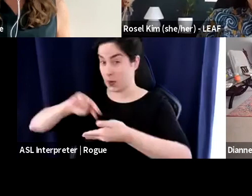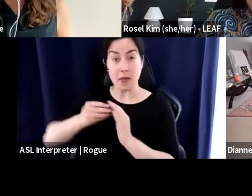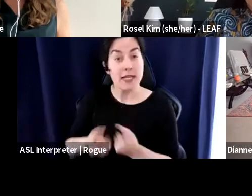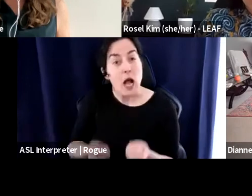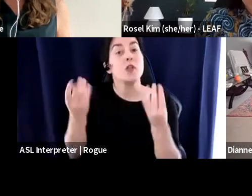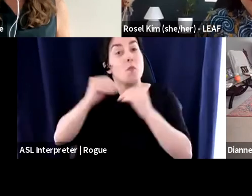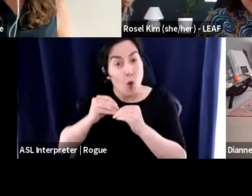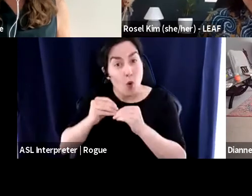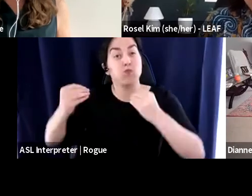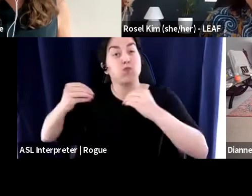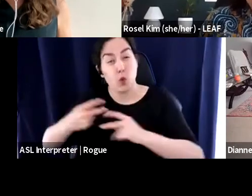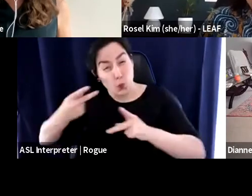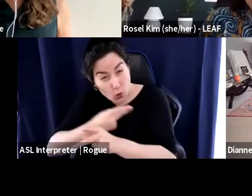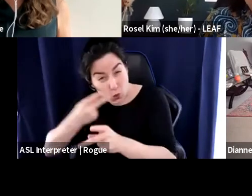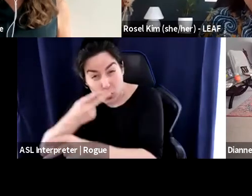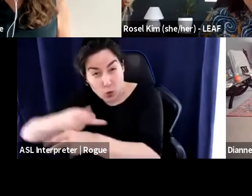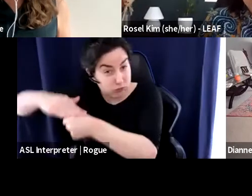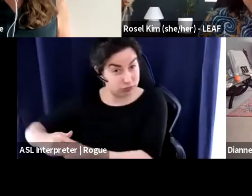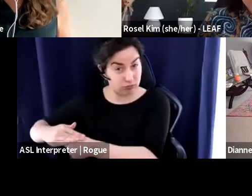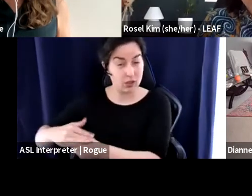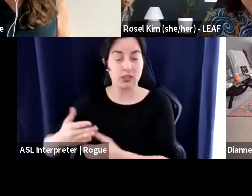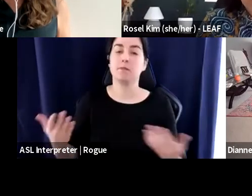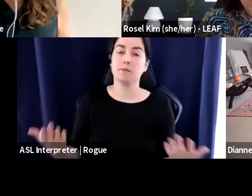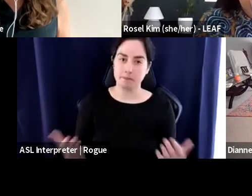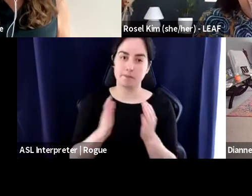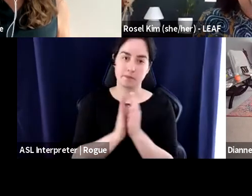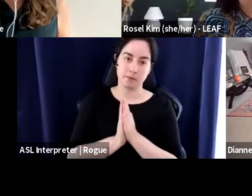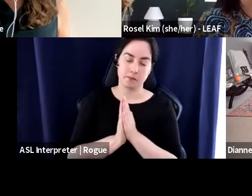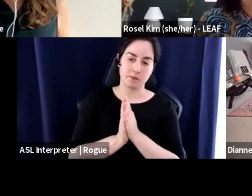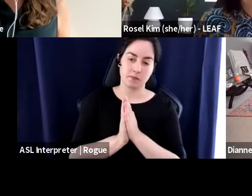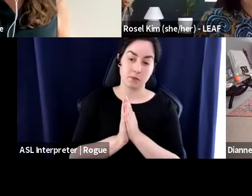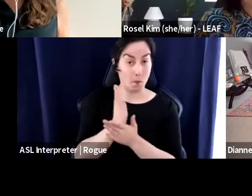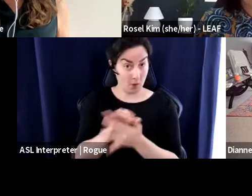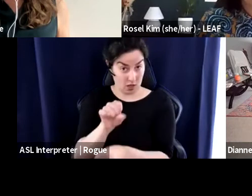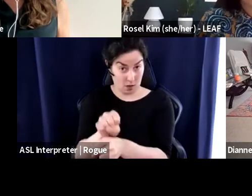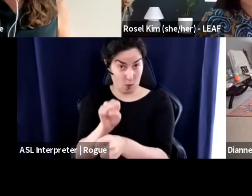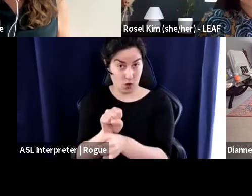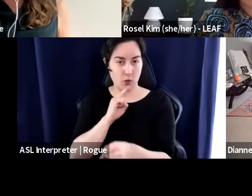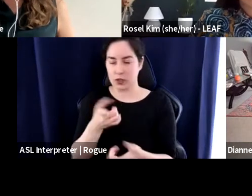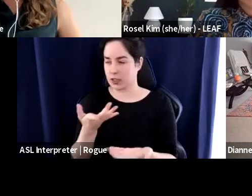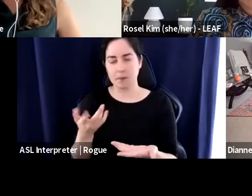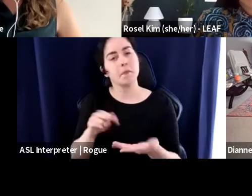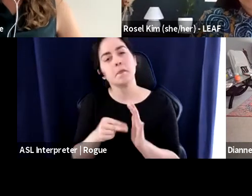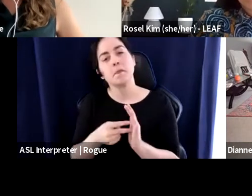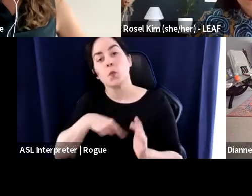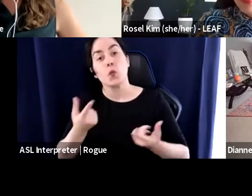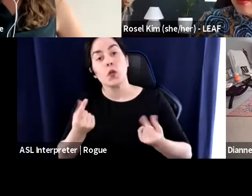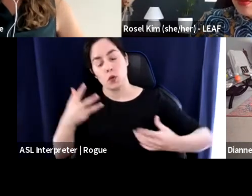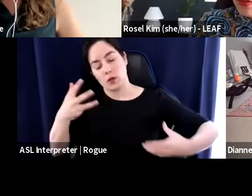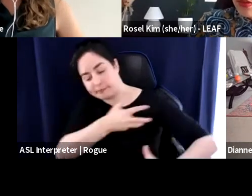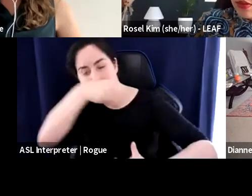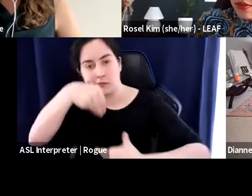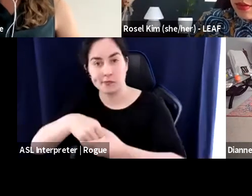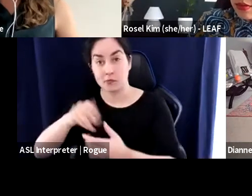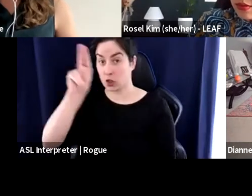with disabilities in Canada. So part of that work involves engaging with the United Nations